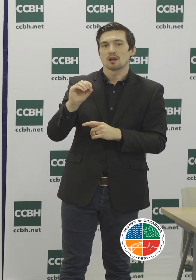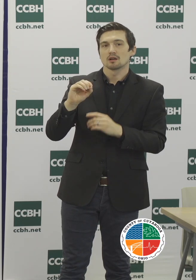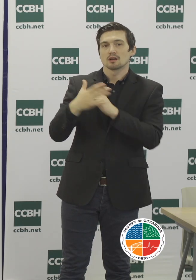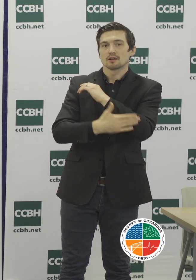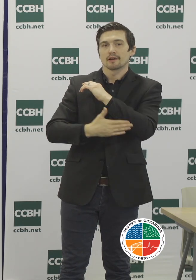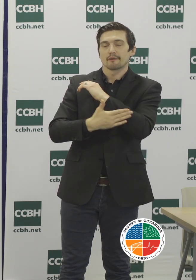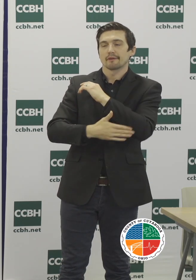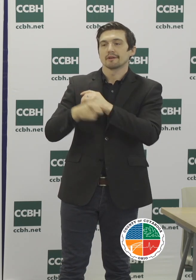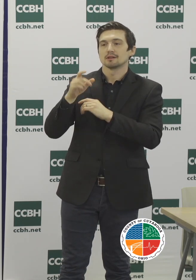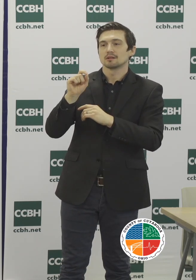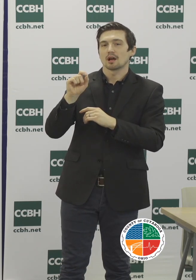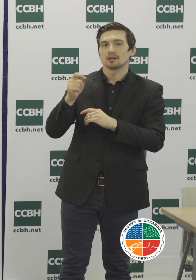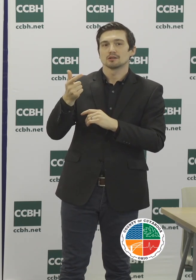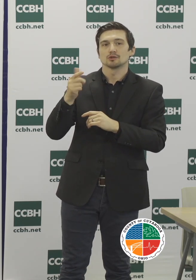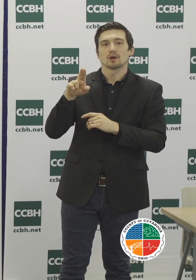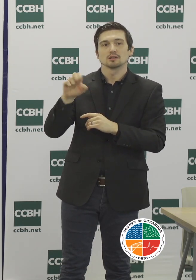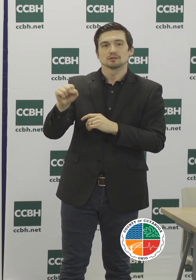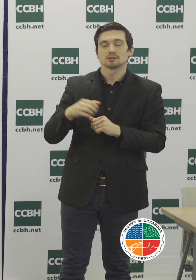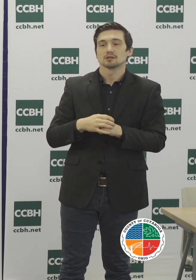consumeraffairs.cuyahogacounty.us. That's